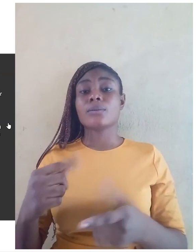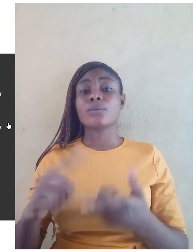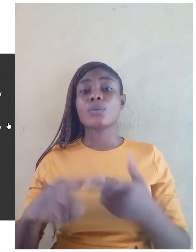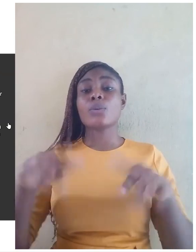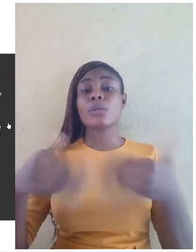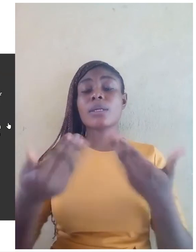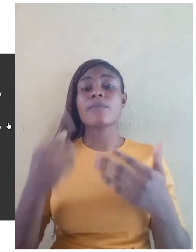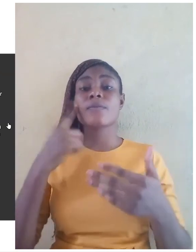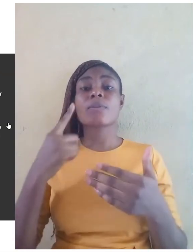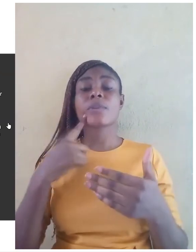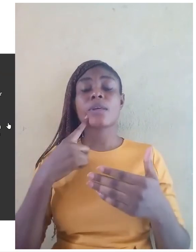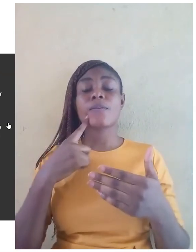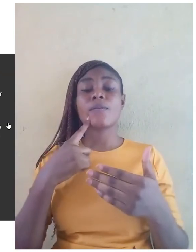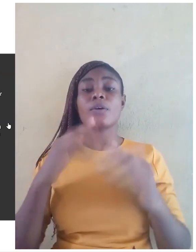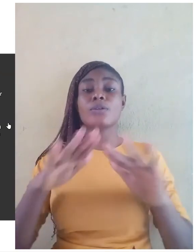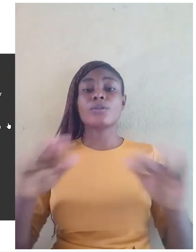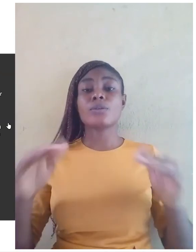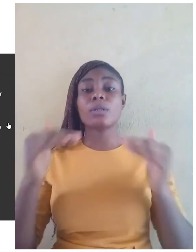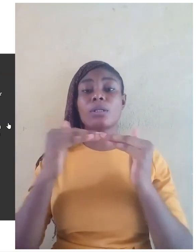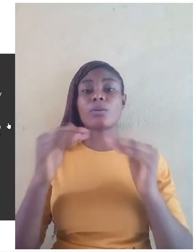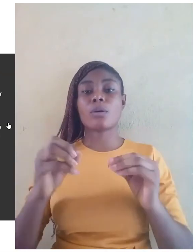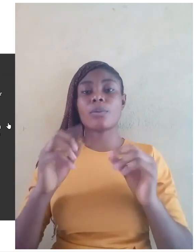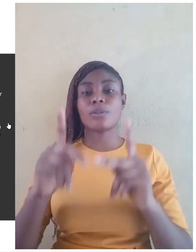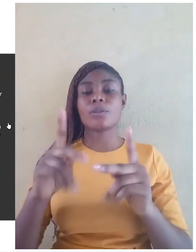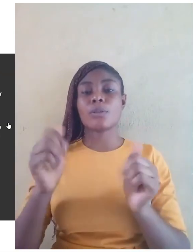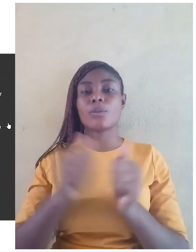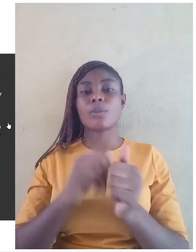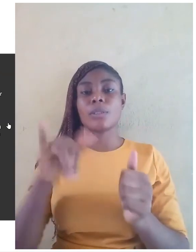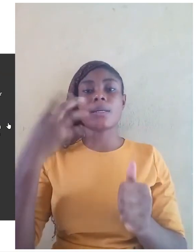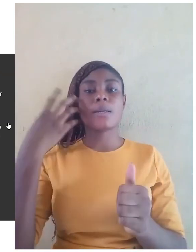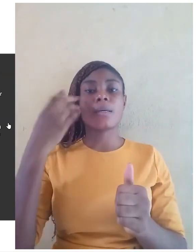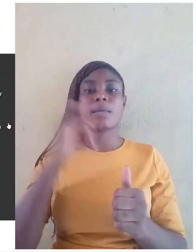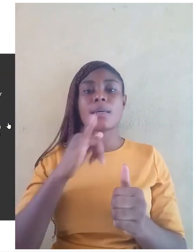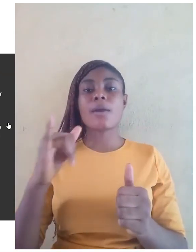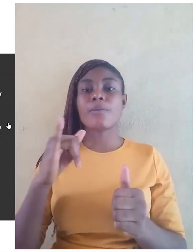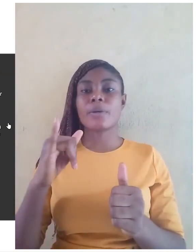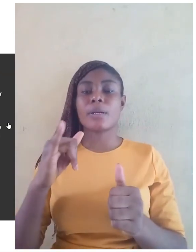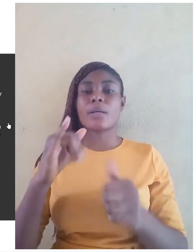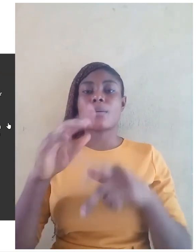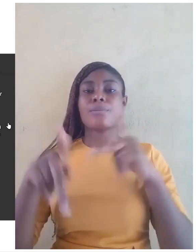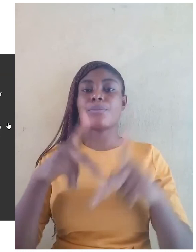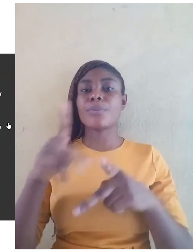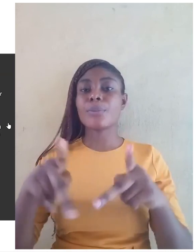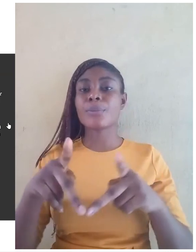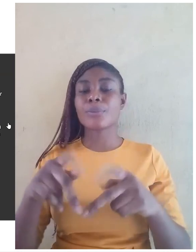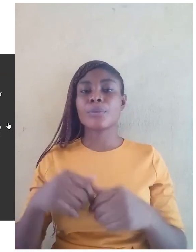equal gifted opportunity with their hearing peers. And we